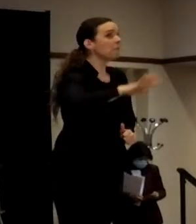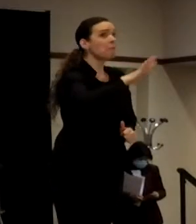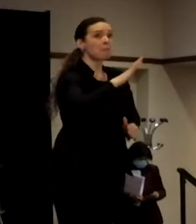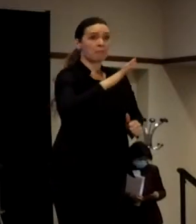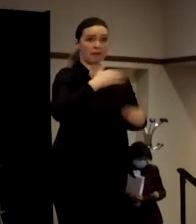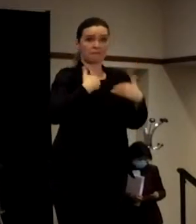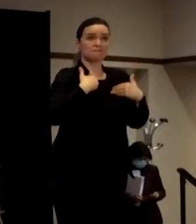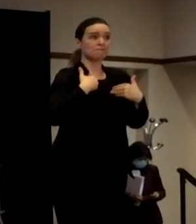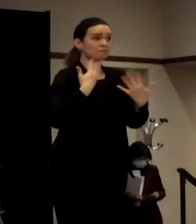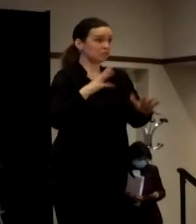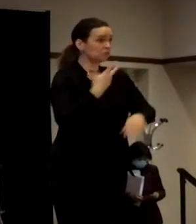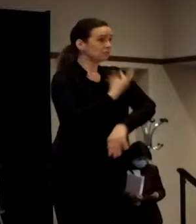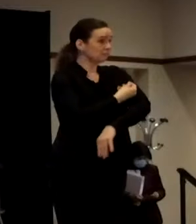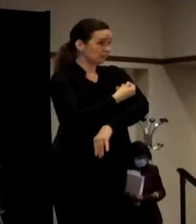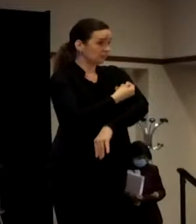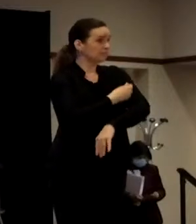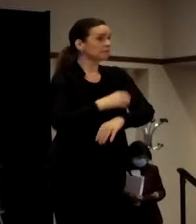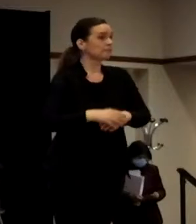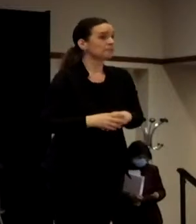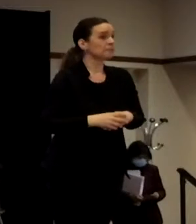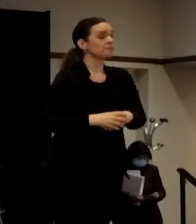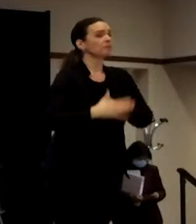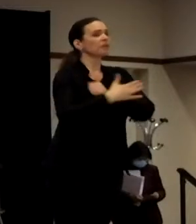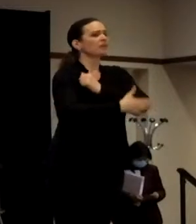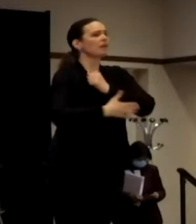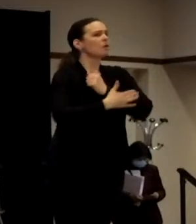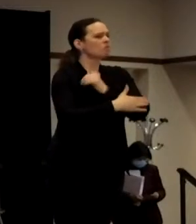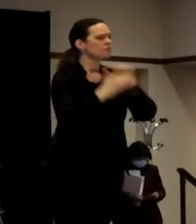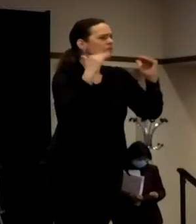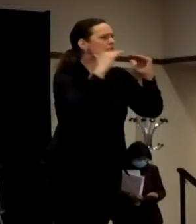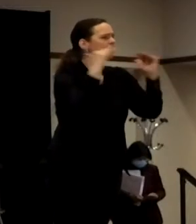pods, hotel workers, restaurant workers.